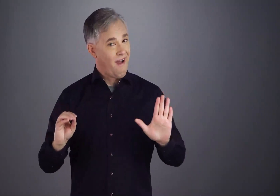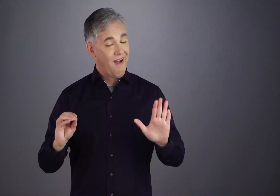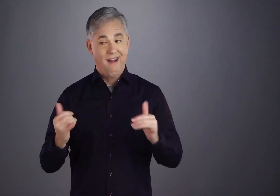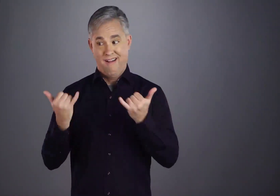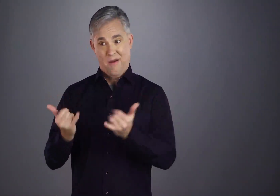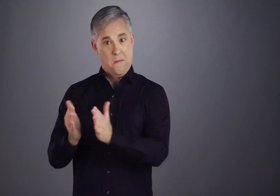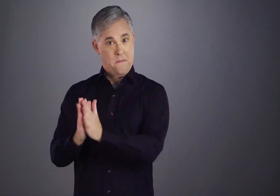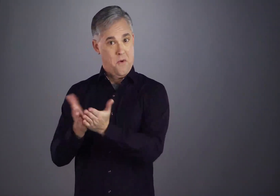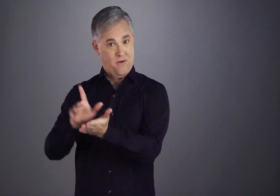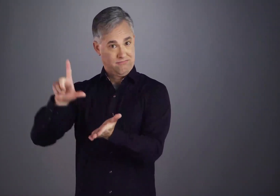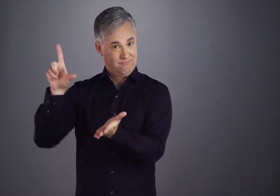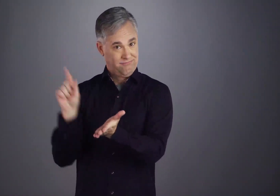book.